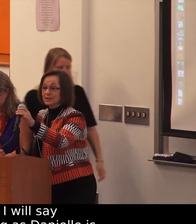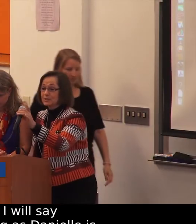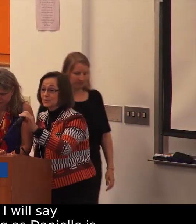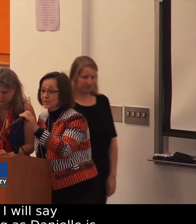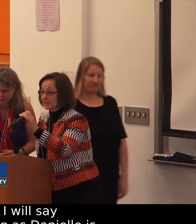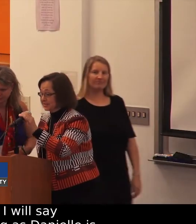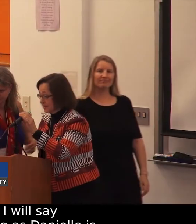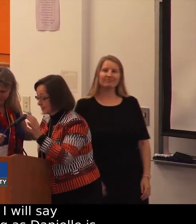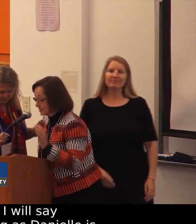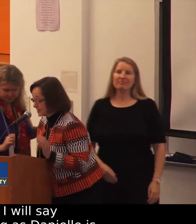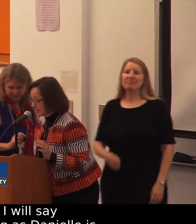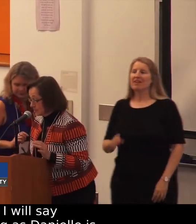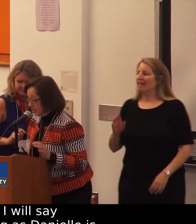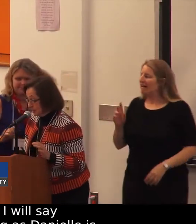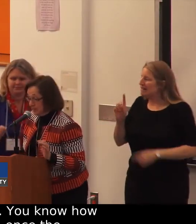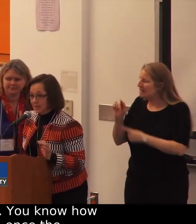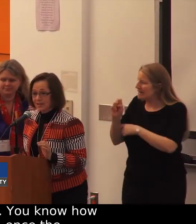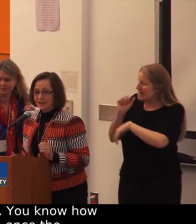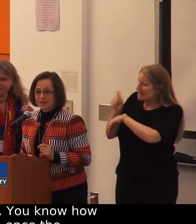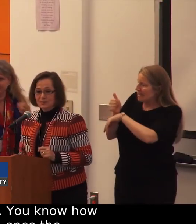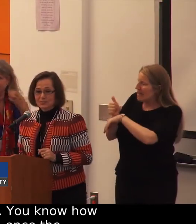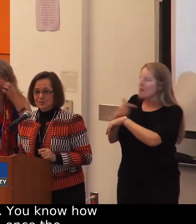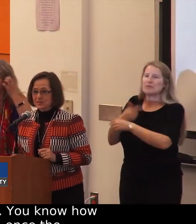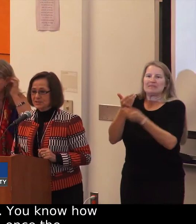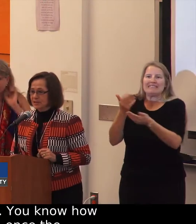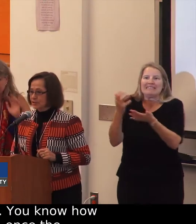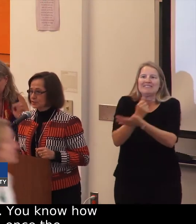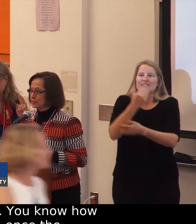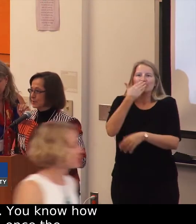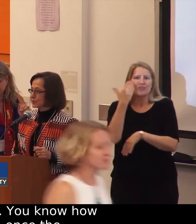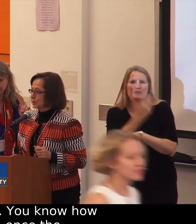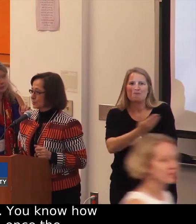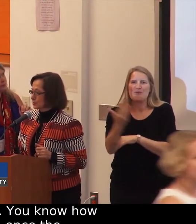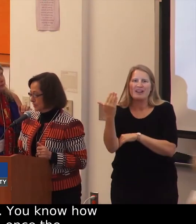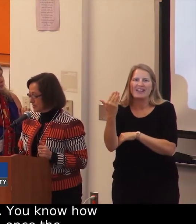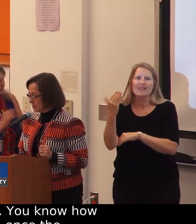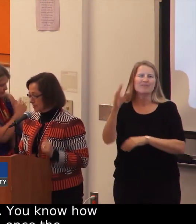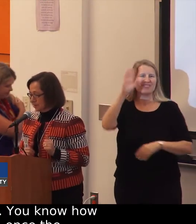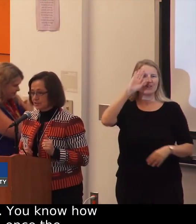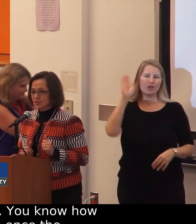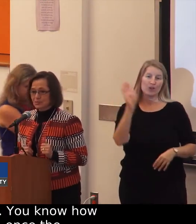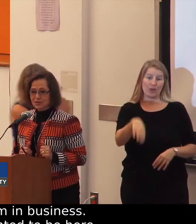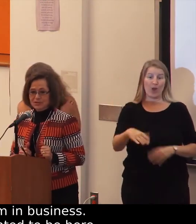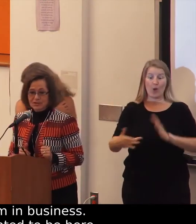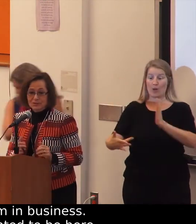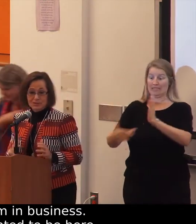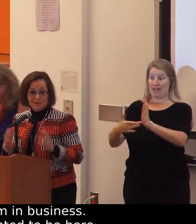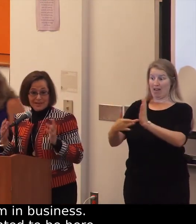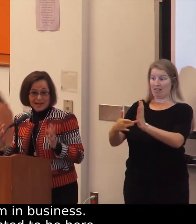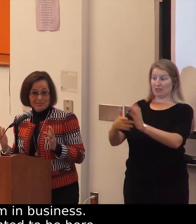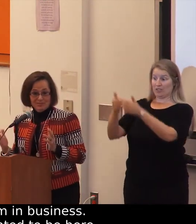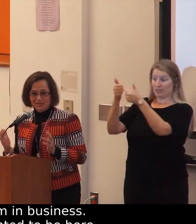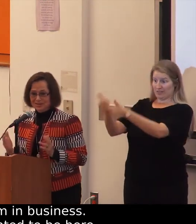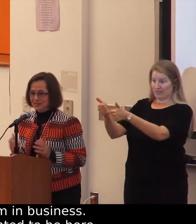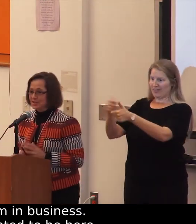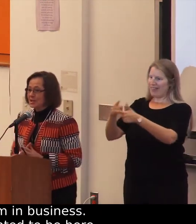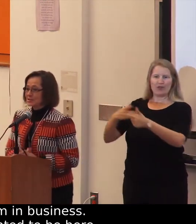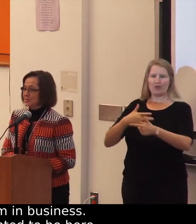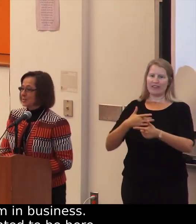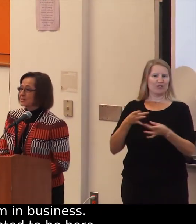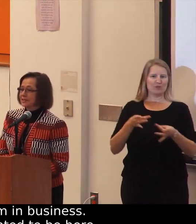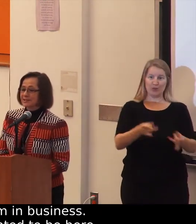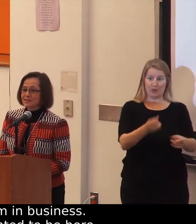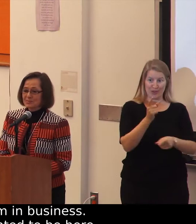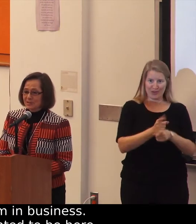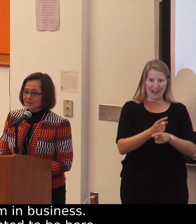So I will say good morning as Danielle is setting me up with my presentation. You know how it goes. Once the technology works, then you feel I'm in business.